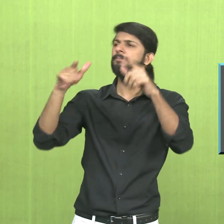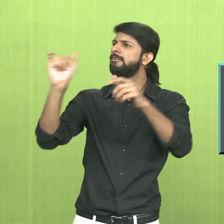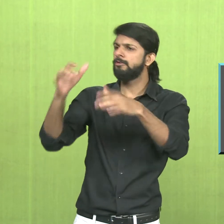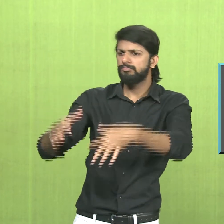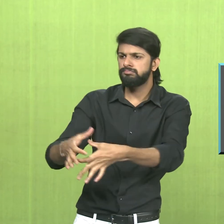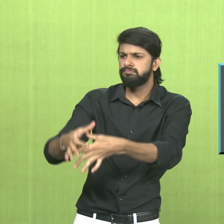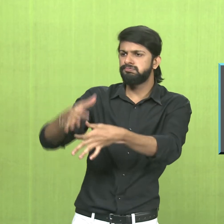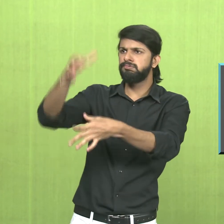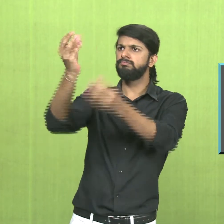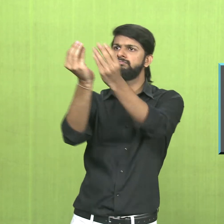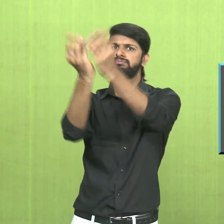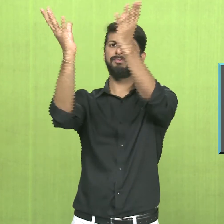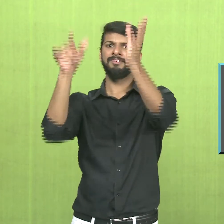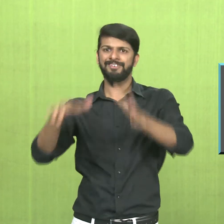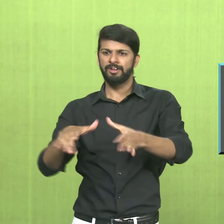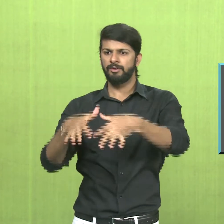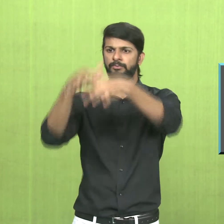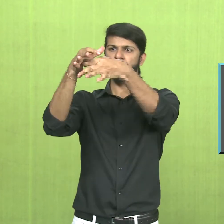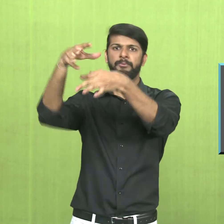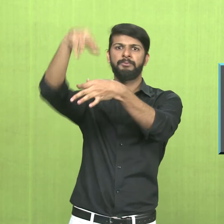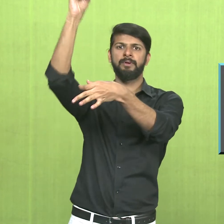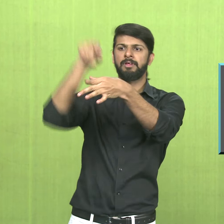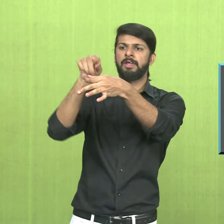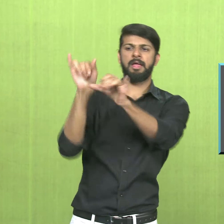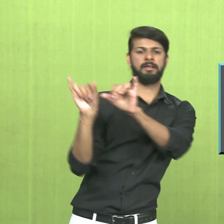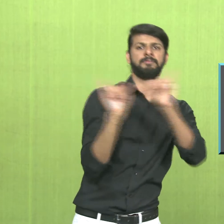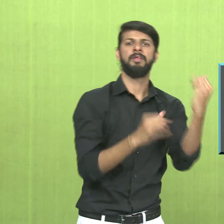The arms are shaped like trunks of the tree,